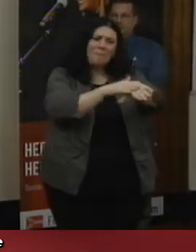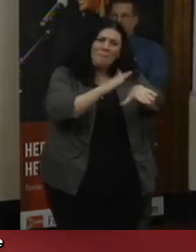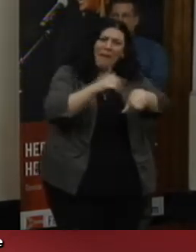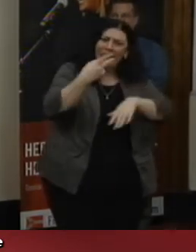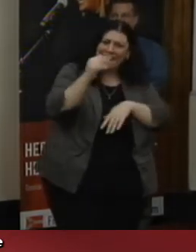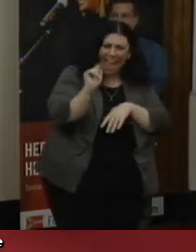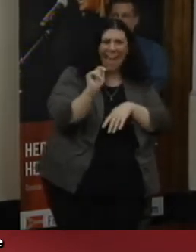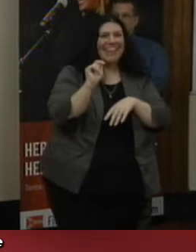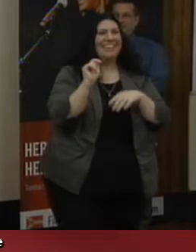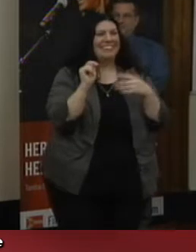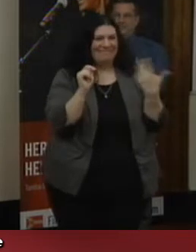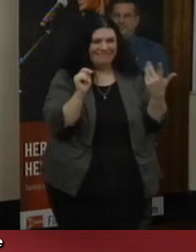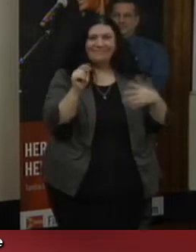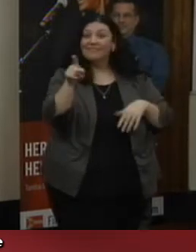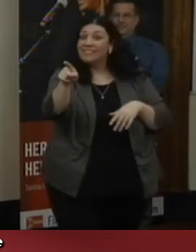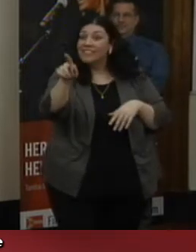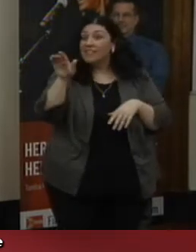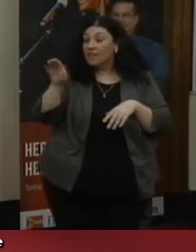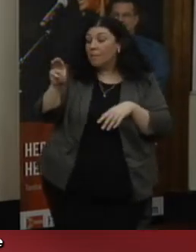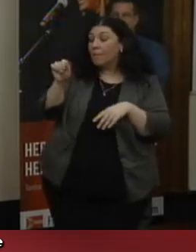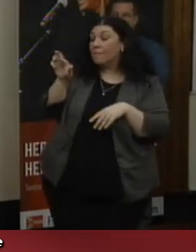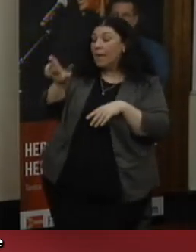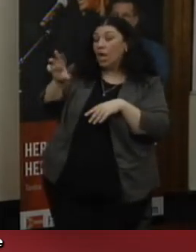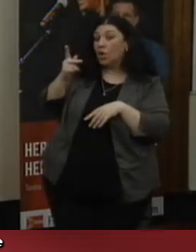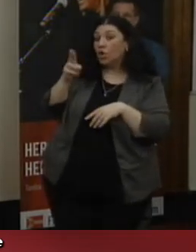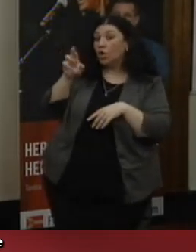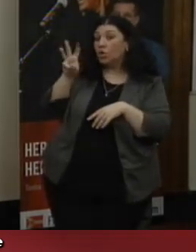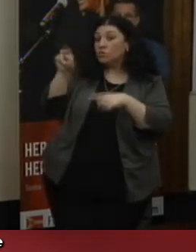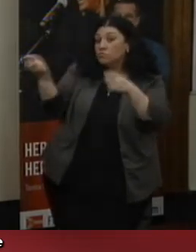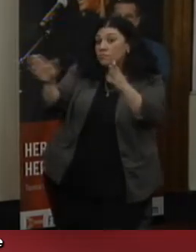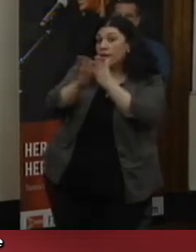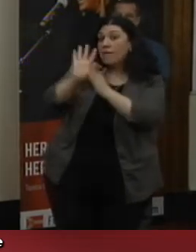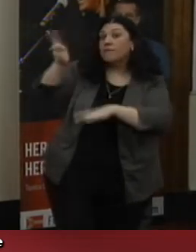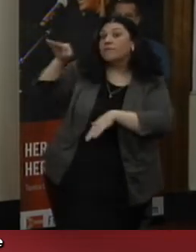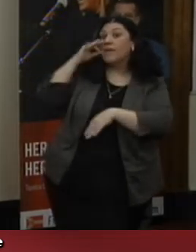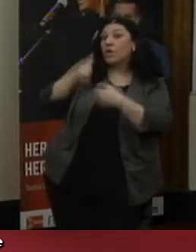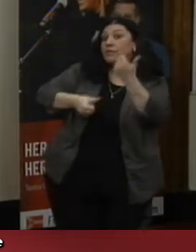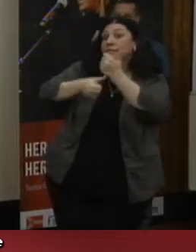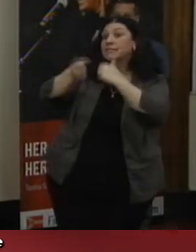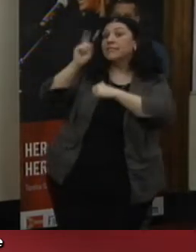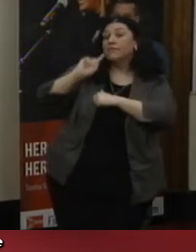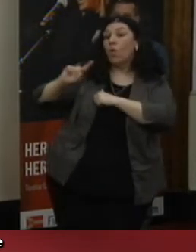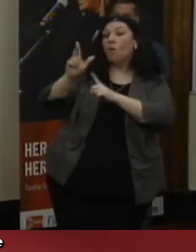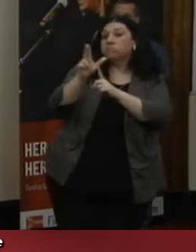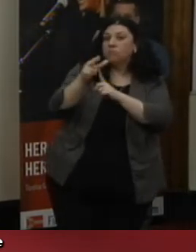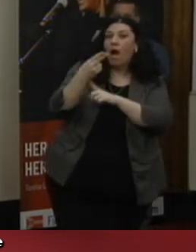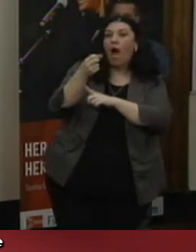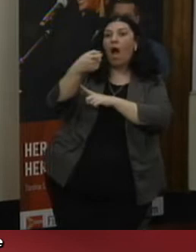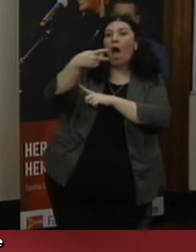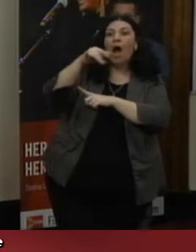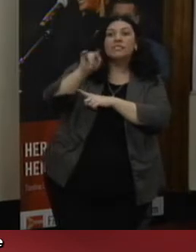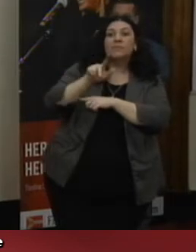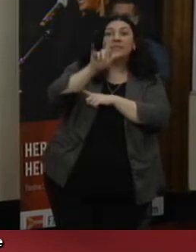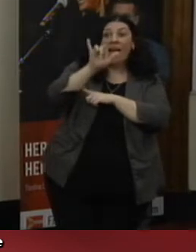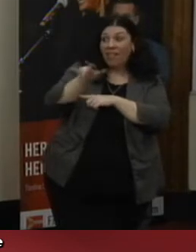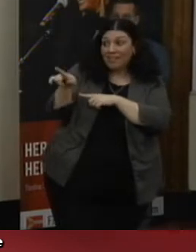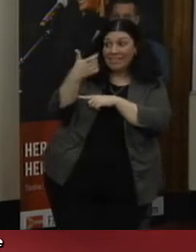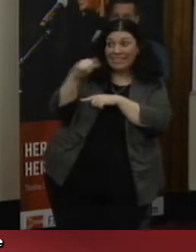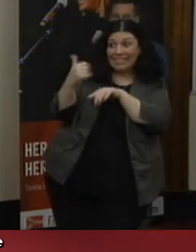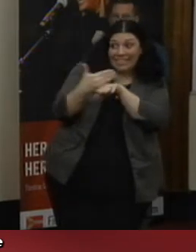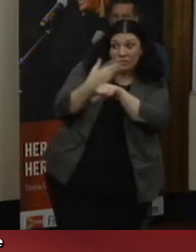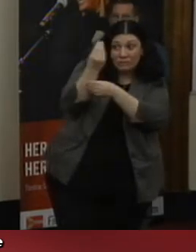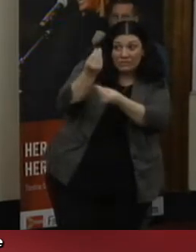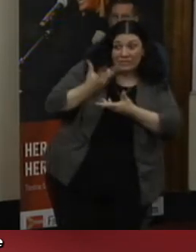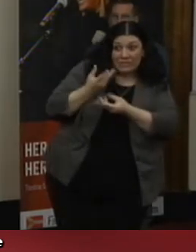cat. Mayor, you were asking for federal assistance for our hospitality workers earlier this week. Is there any update with